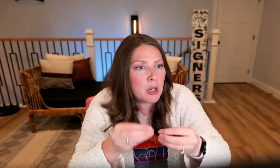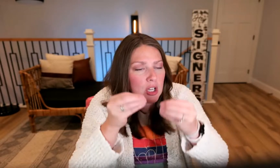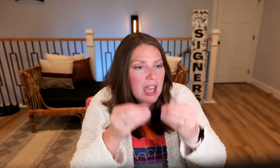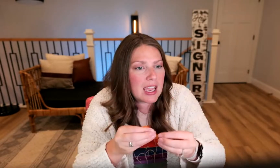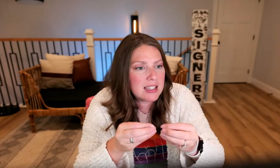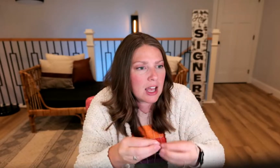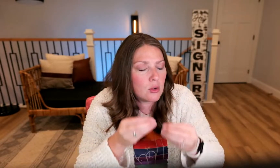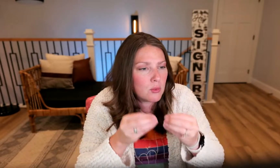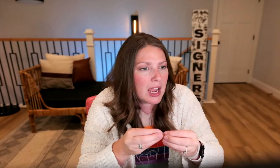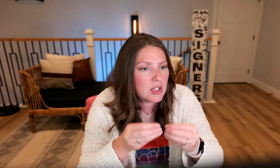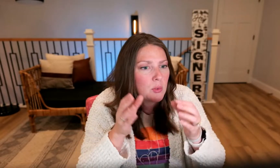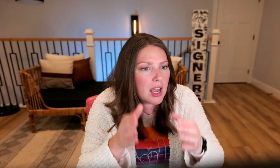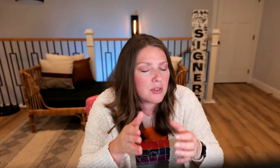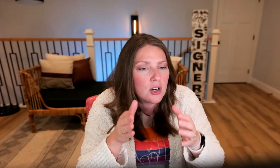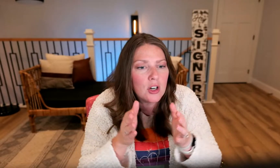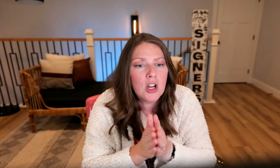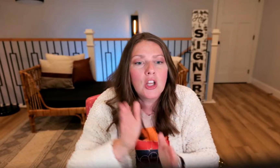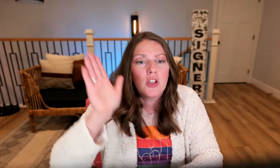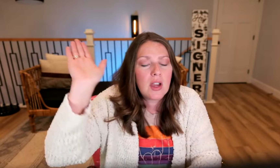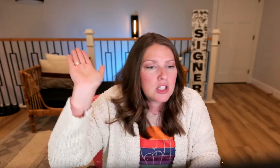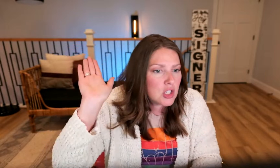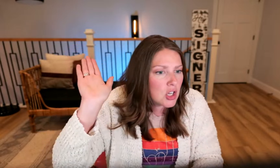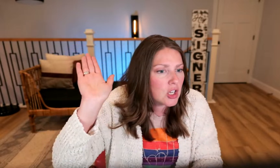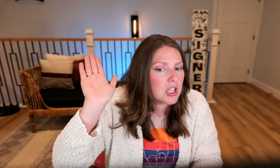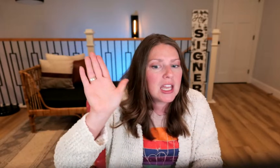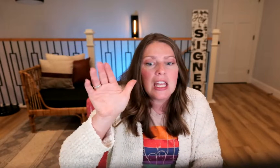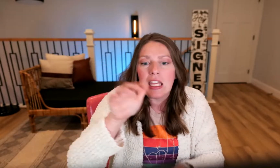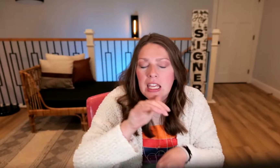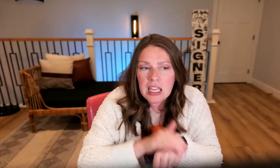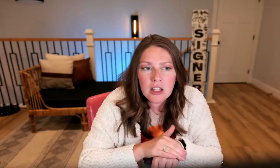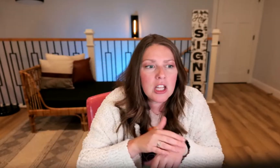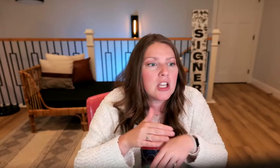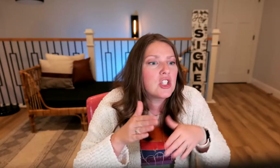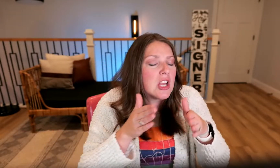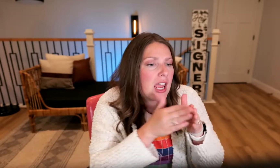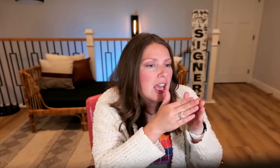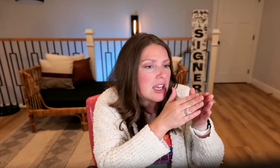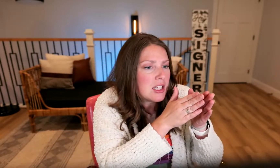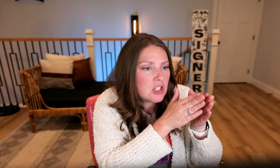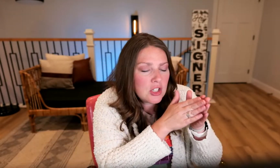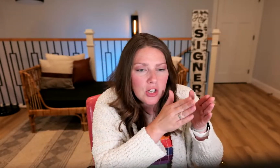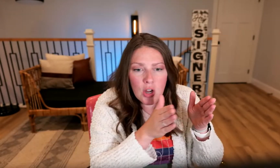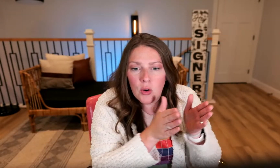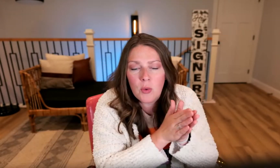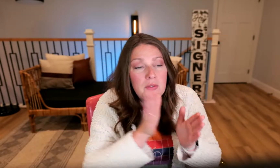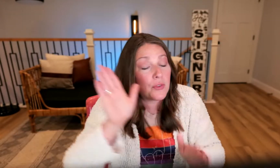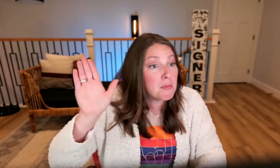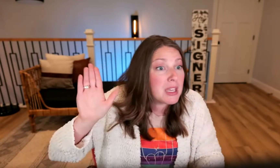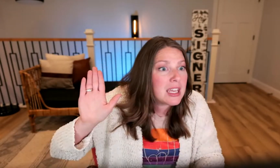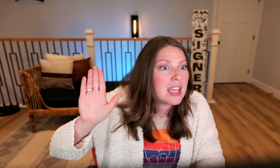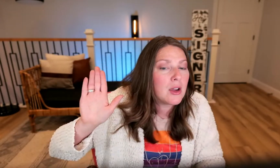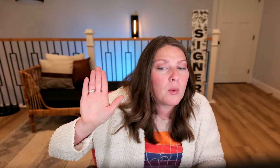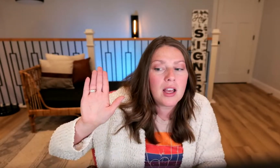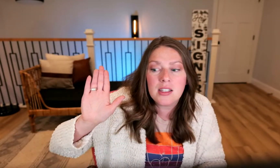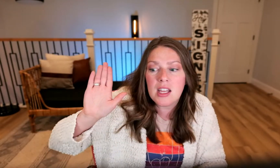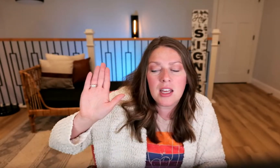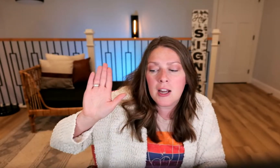textbook ASL, right? Whenever you guys took English and, you know, for me, it was in